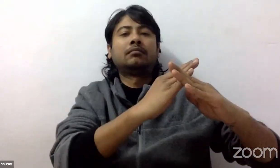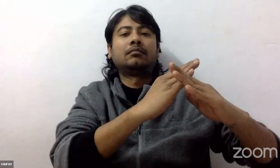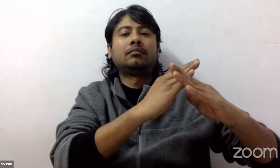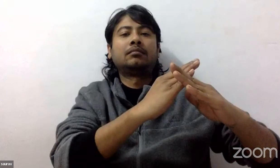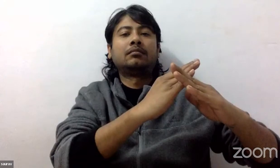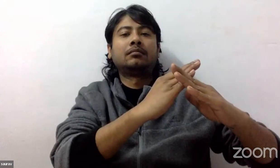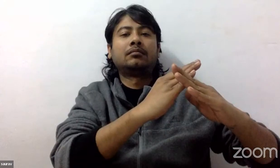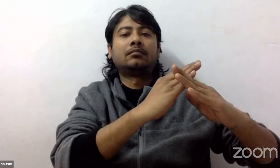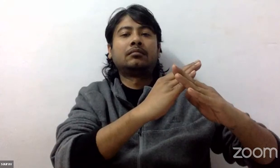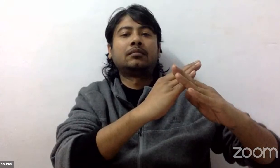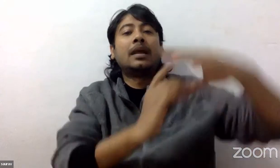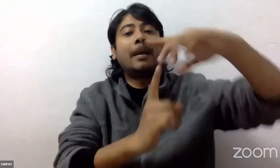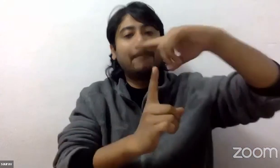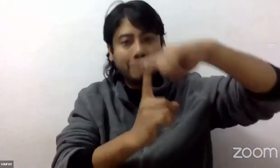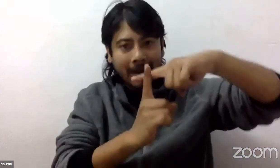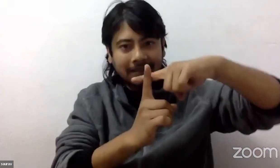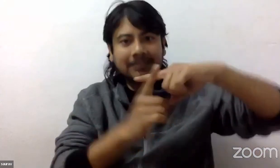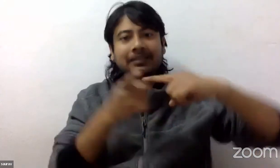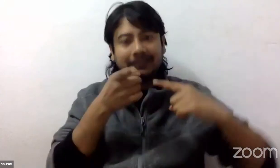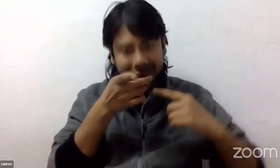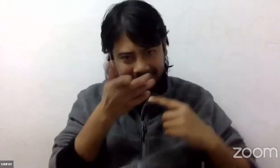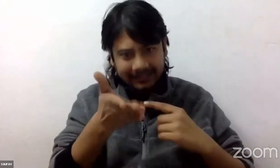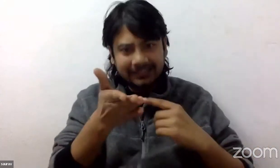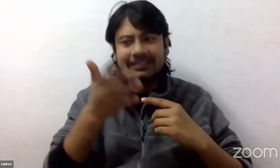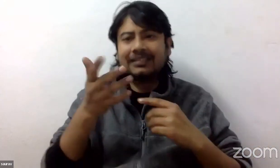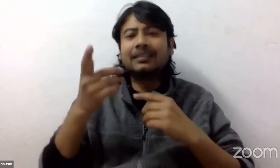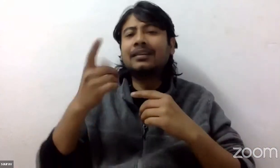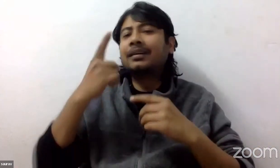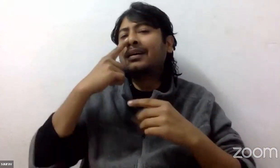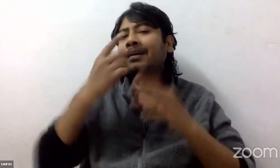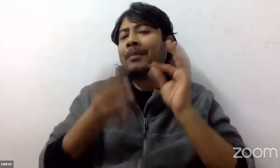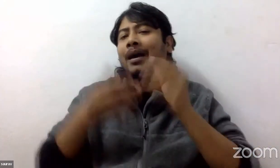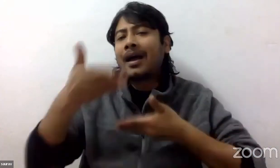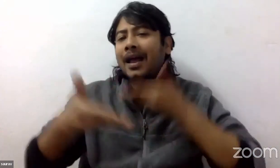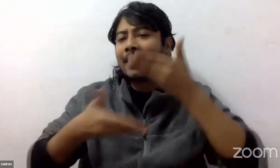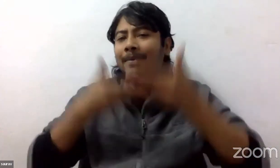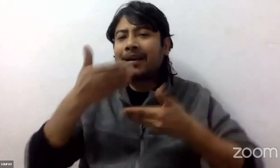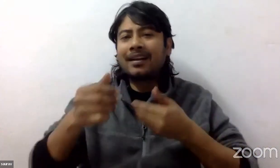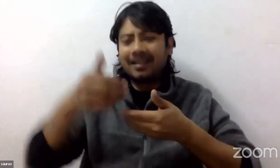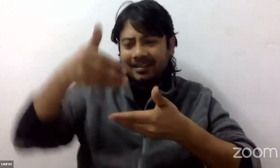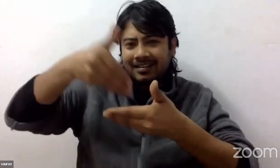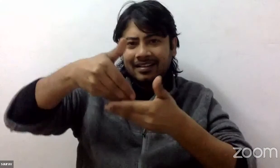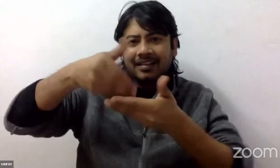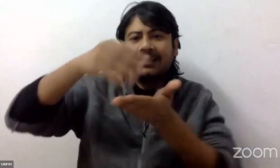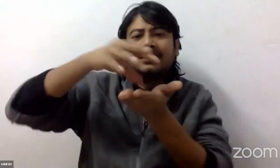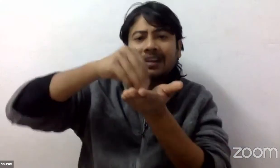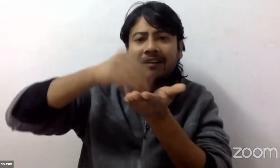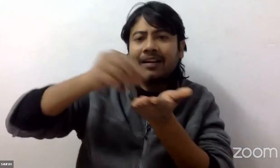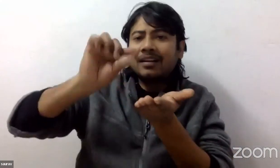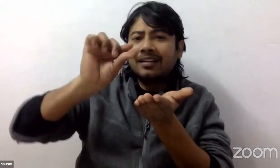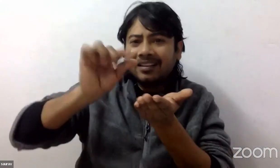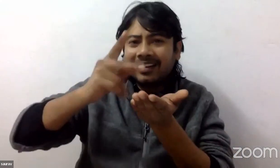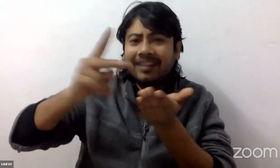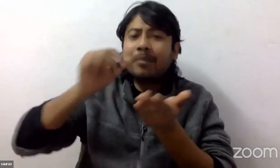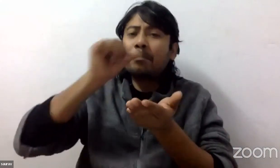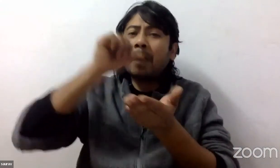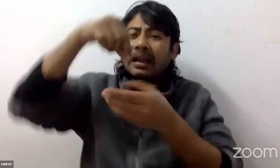of turmoil, lot of disturbance in our stomach, and which causes a lot of ailments, which causes a lot of problems in our